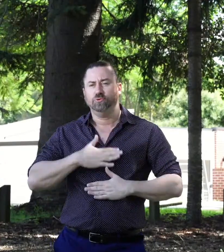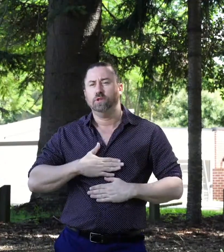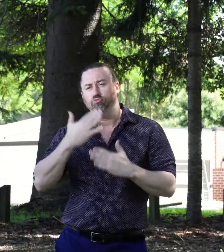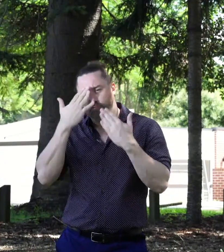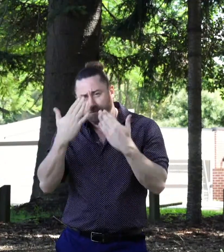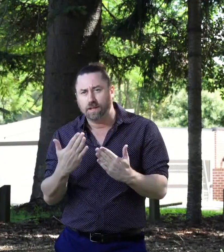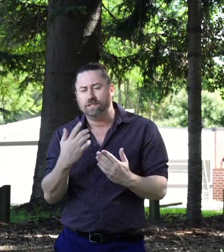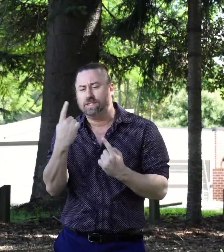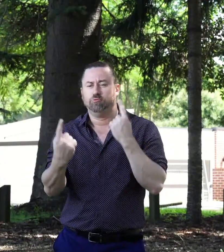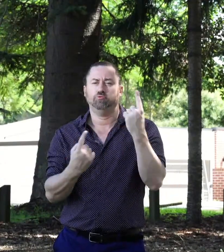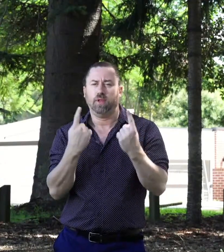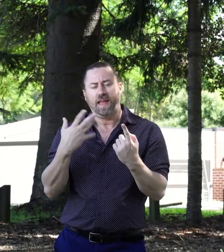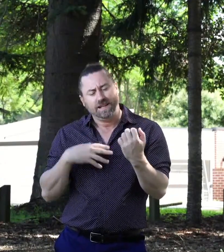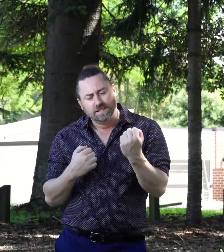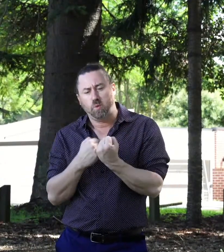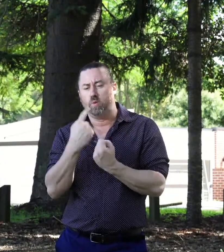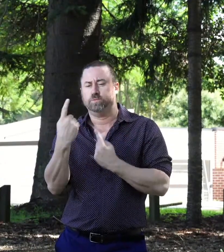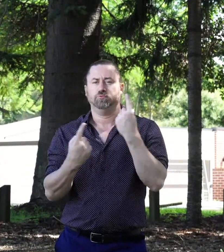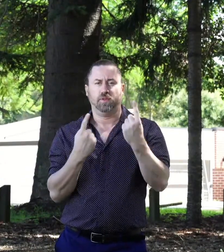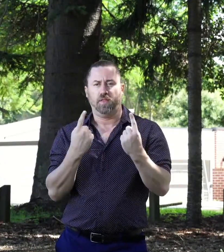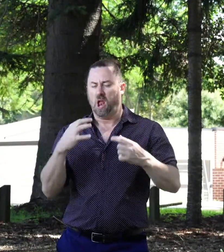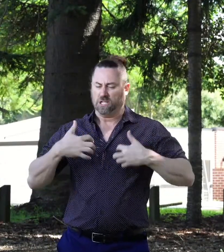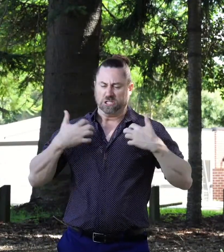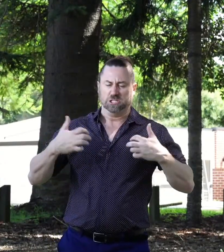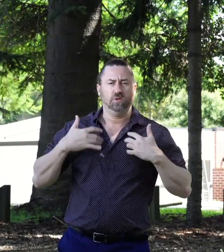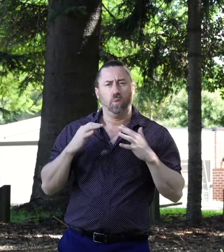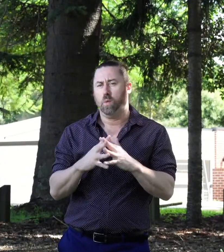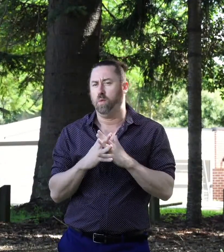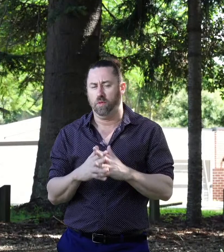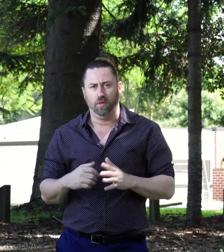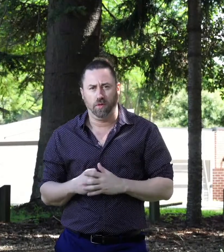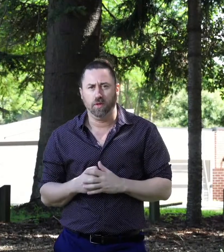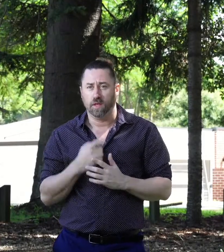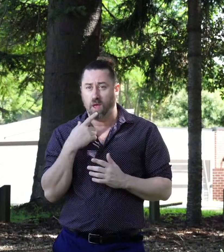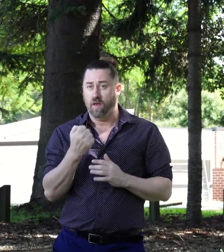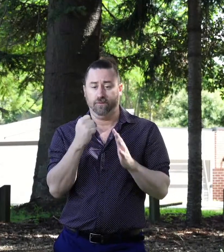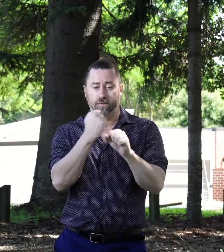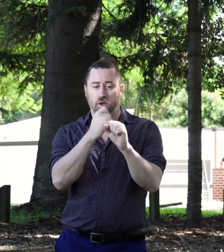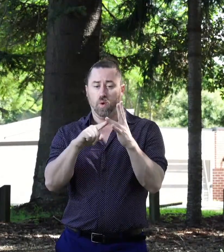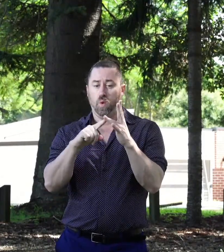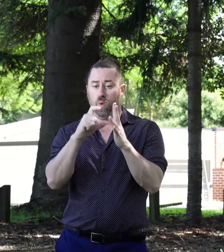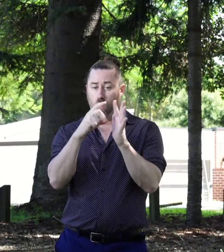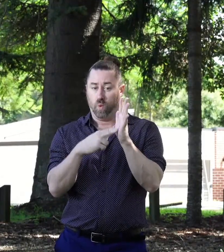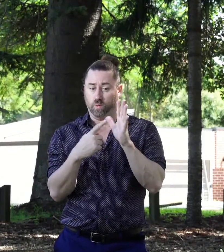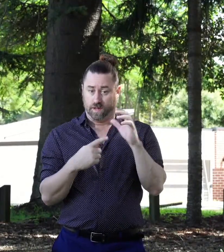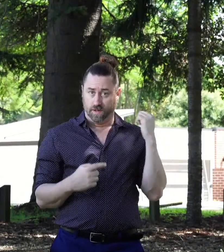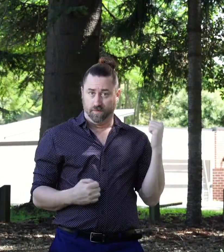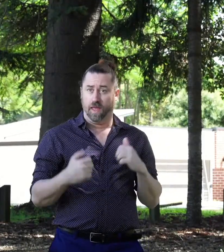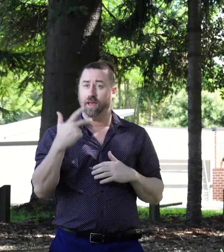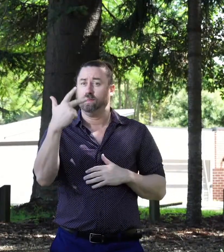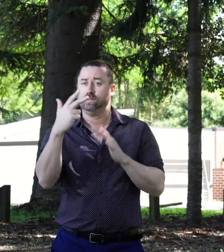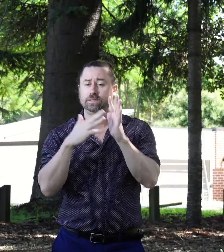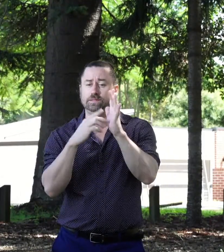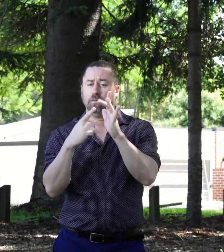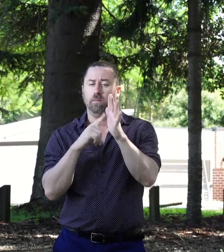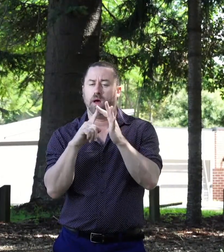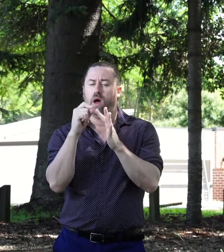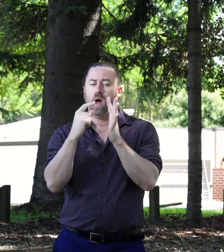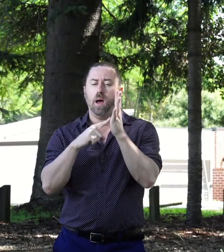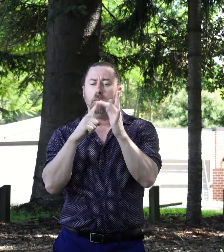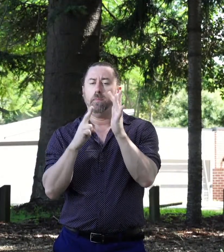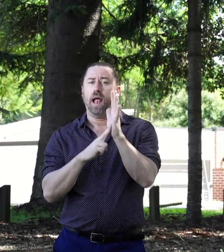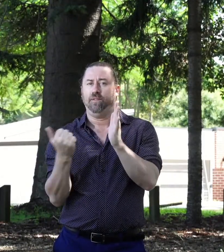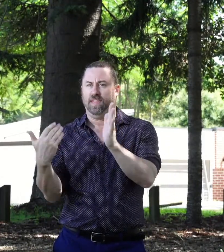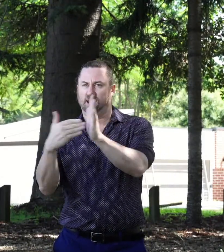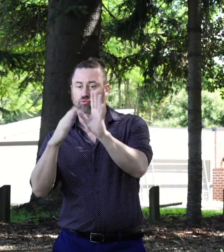staff while they do that. We're opening up 2 more sites today at Goodna and 8 Mile Plains. And the great news about